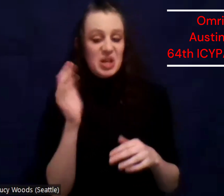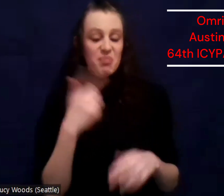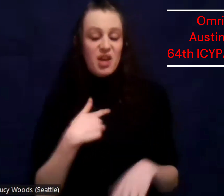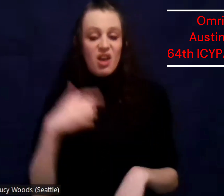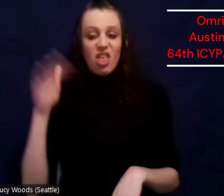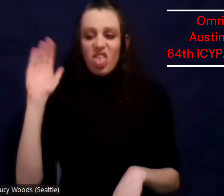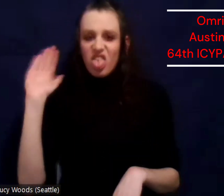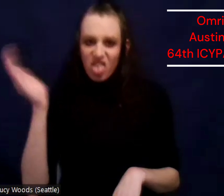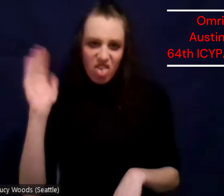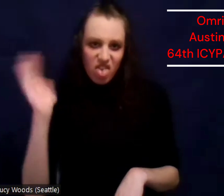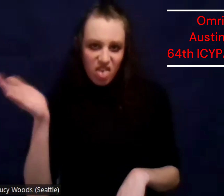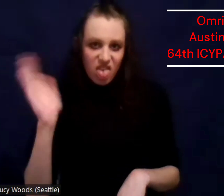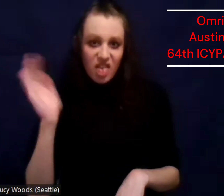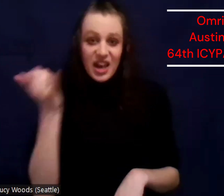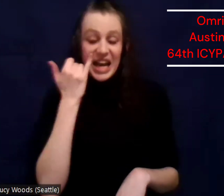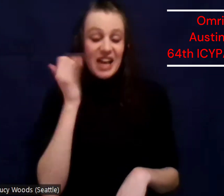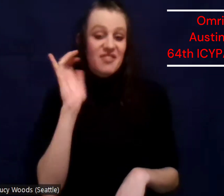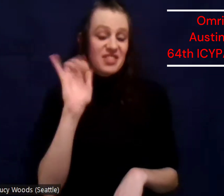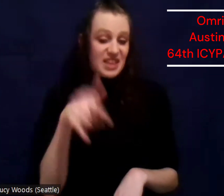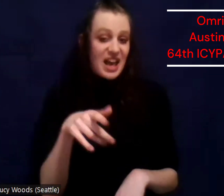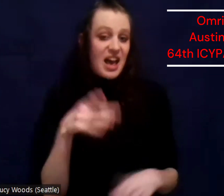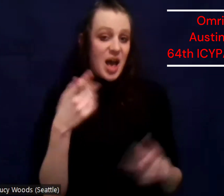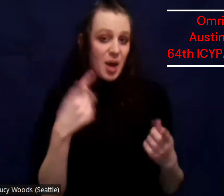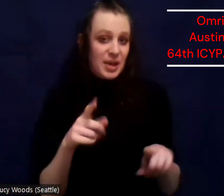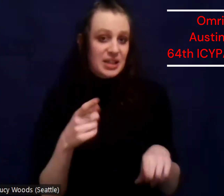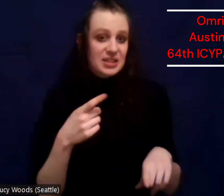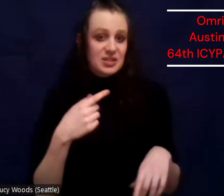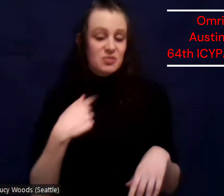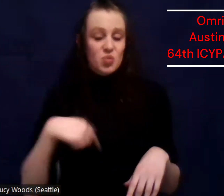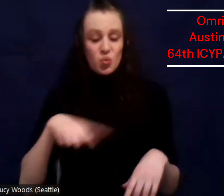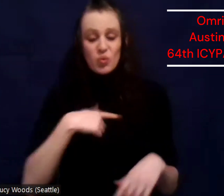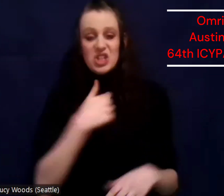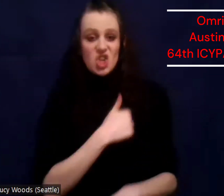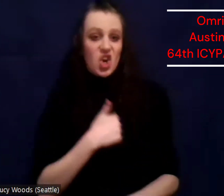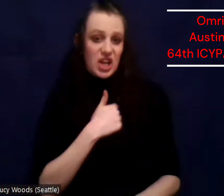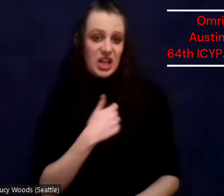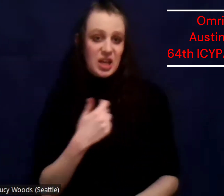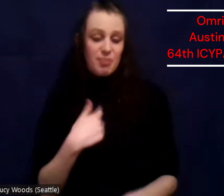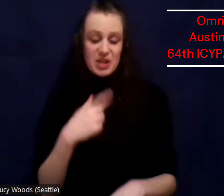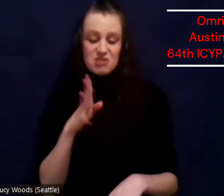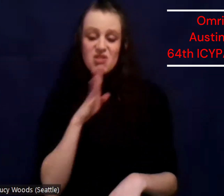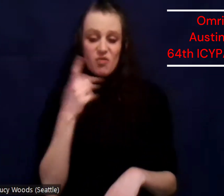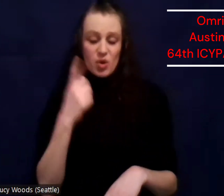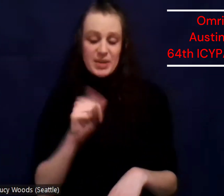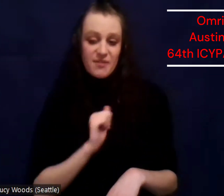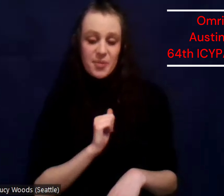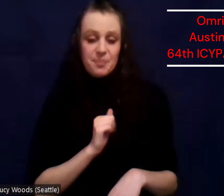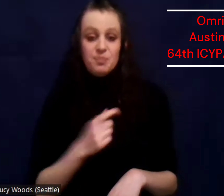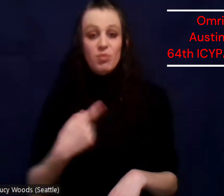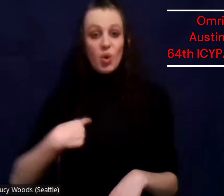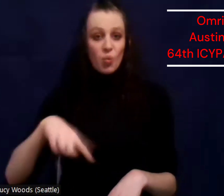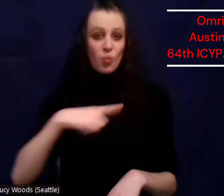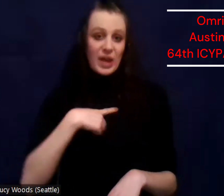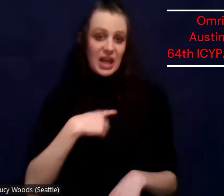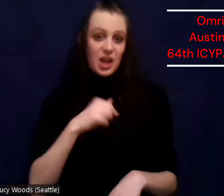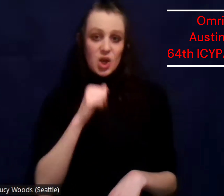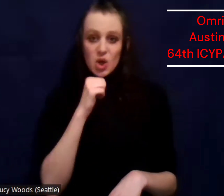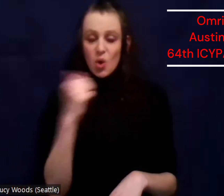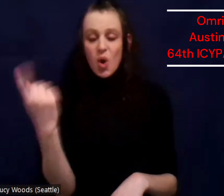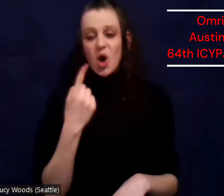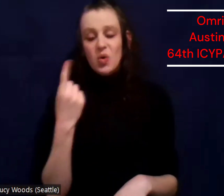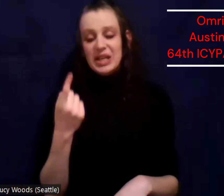is so, we are sorry. I'm speaking for myself here. For we ourselves don't always care for people who lecture